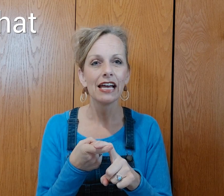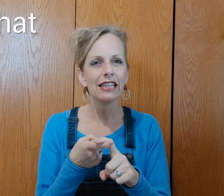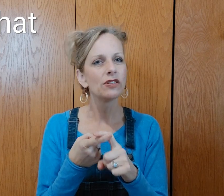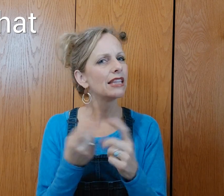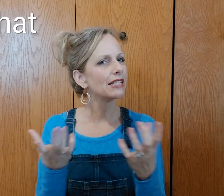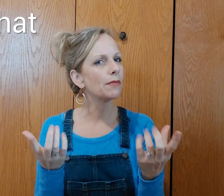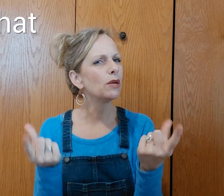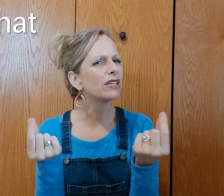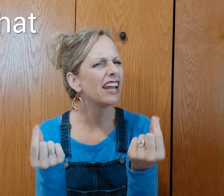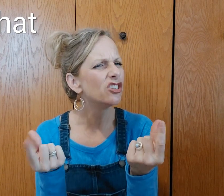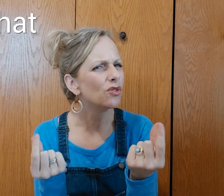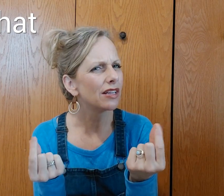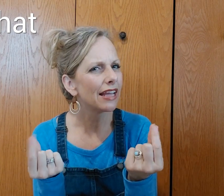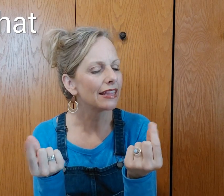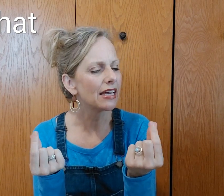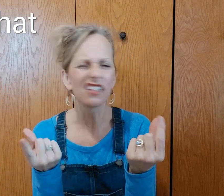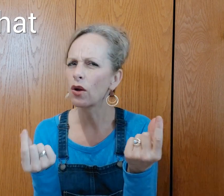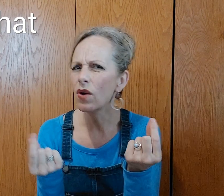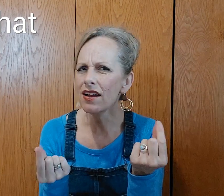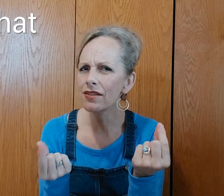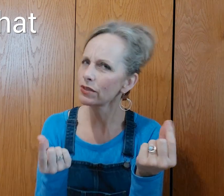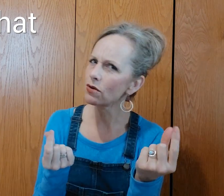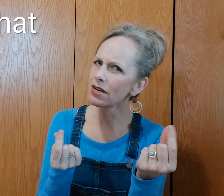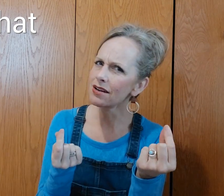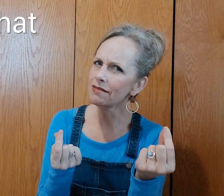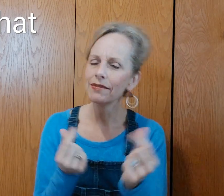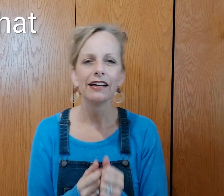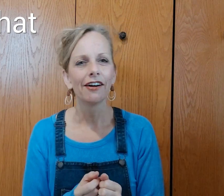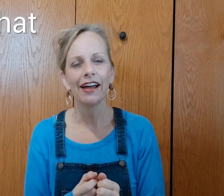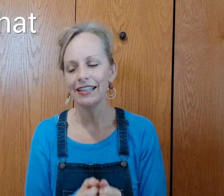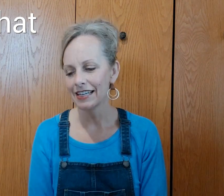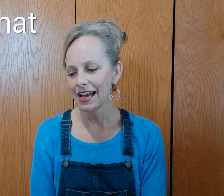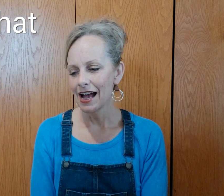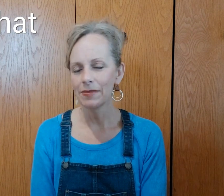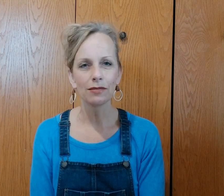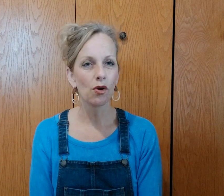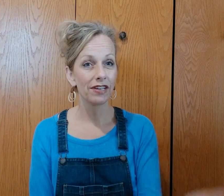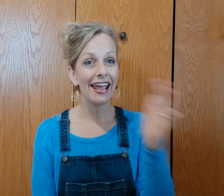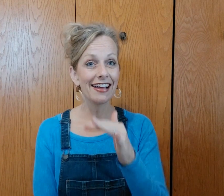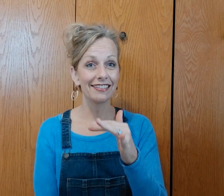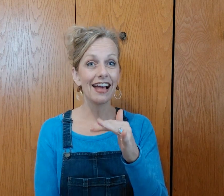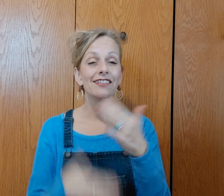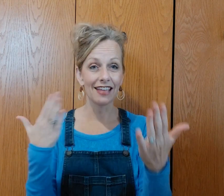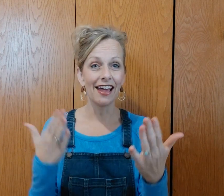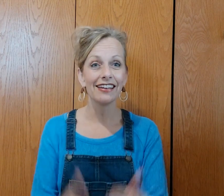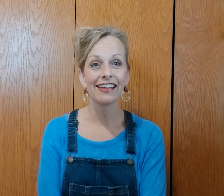They were saying that somebody would kind of do like this, like what? What's going on? All right. That's more of an ASL sign,